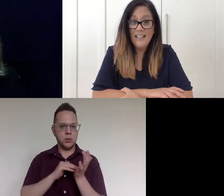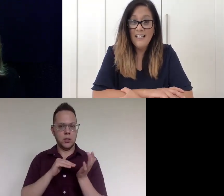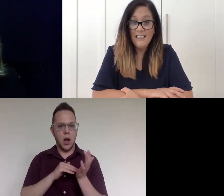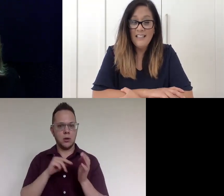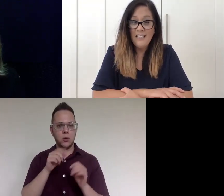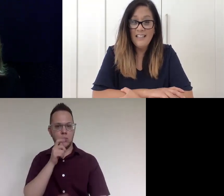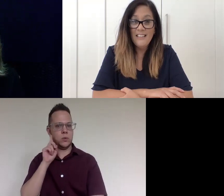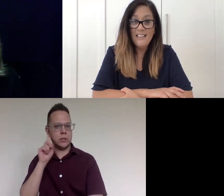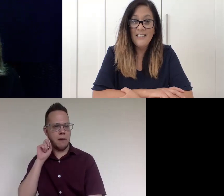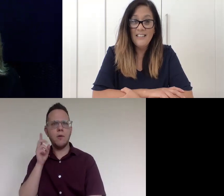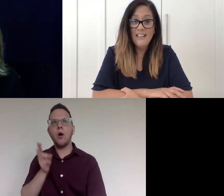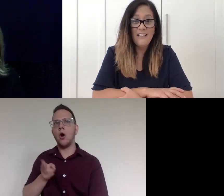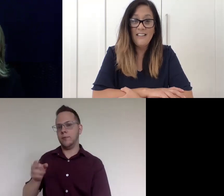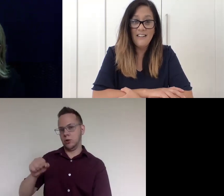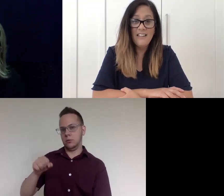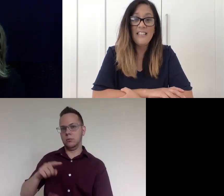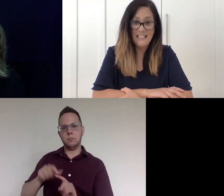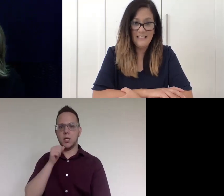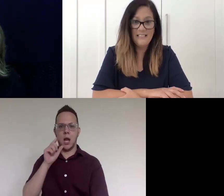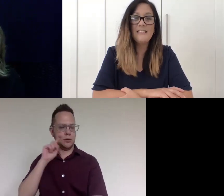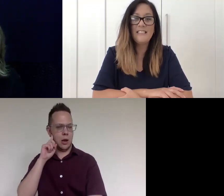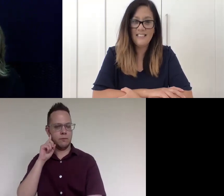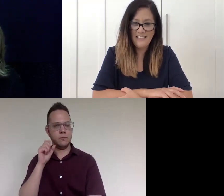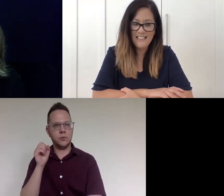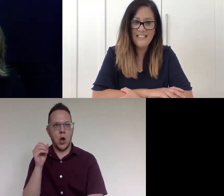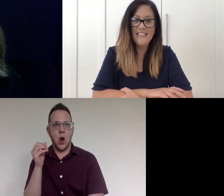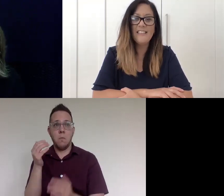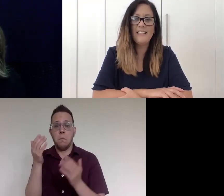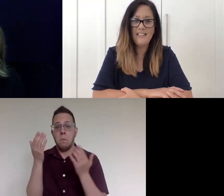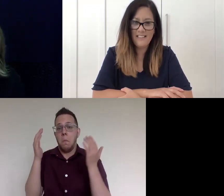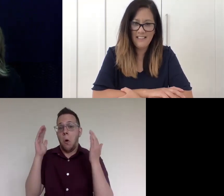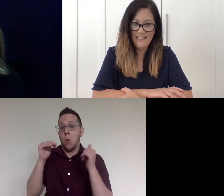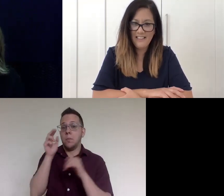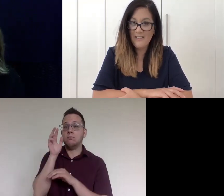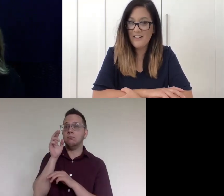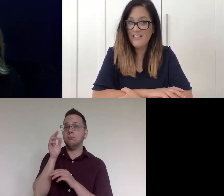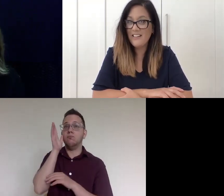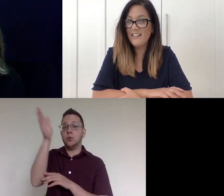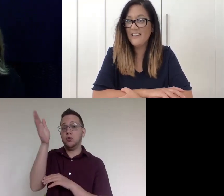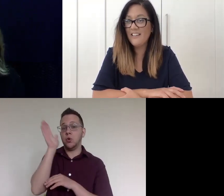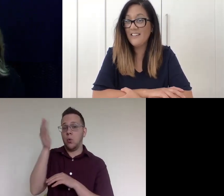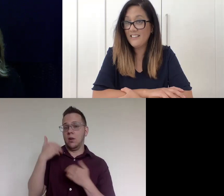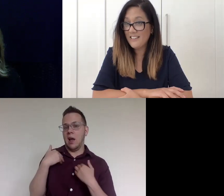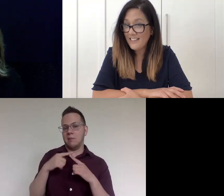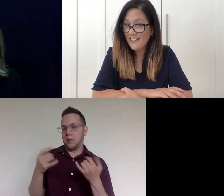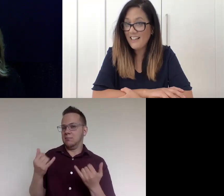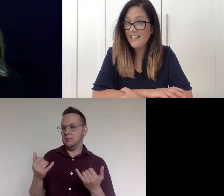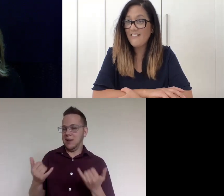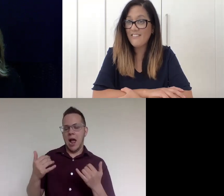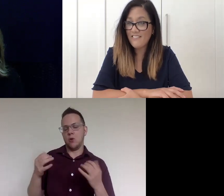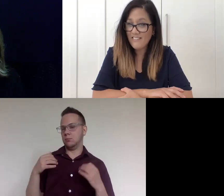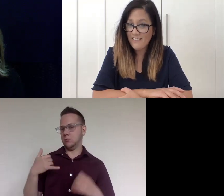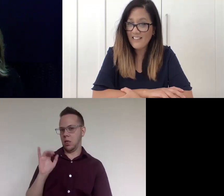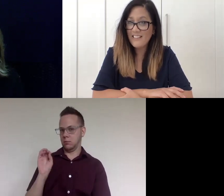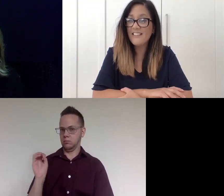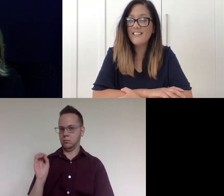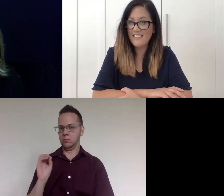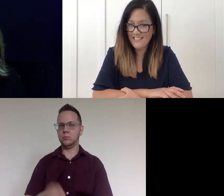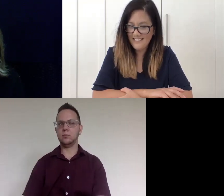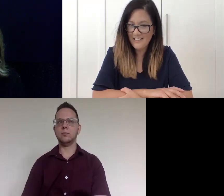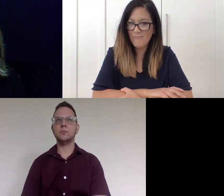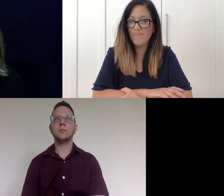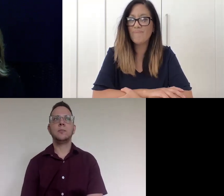There were no ER doctors who were deaf or hard of hearing maybe, but no deaf doctors that